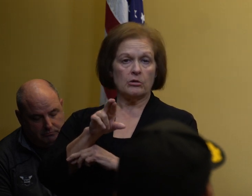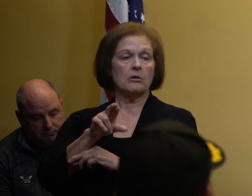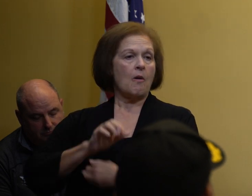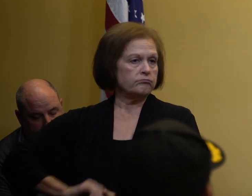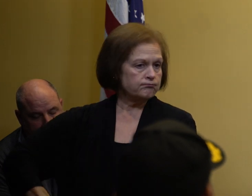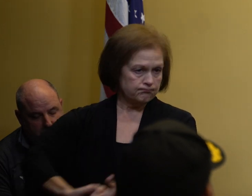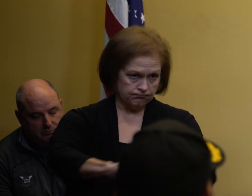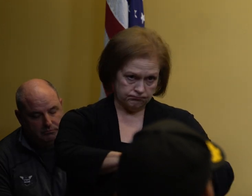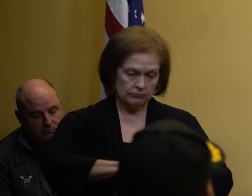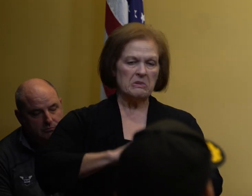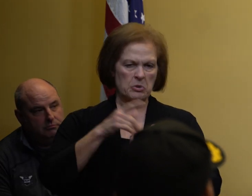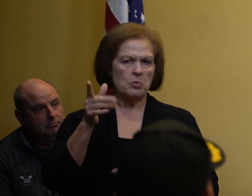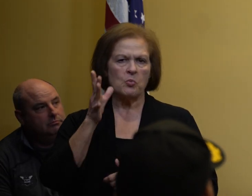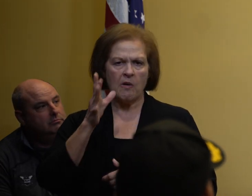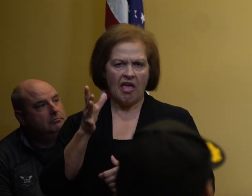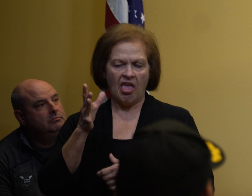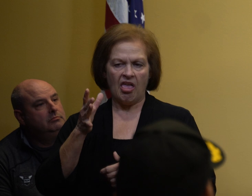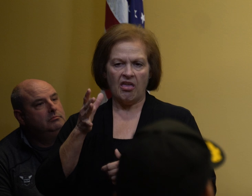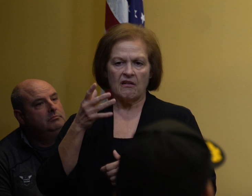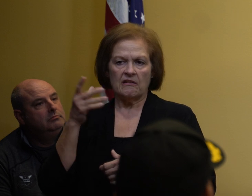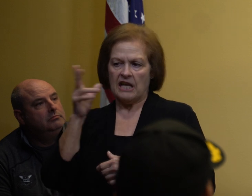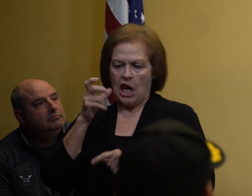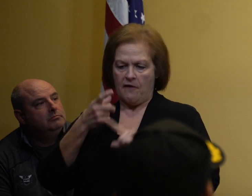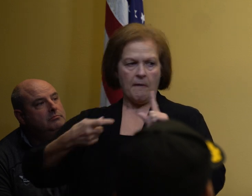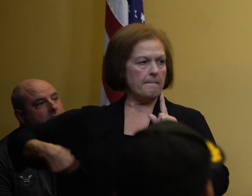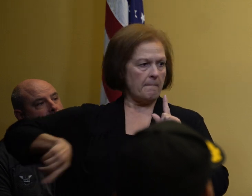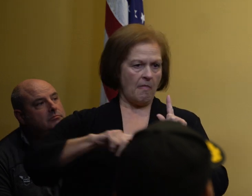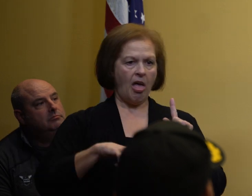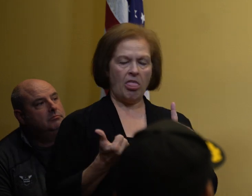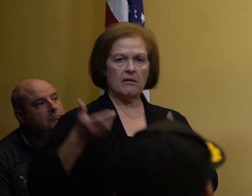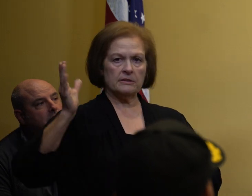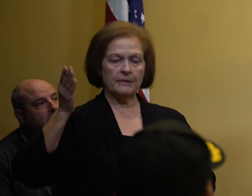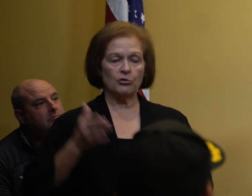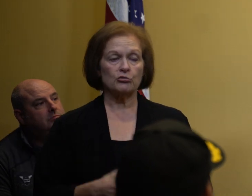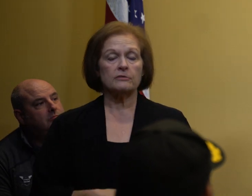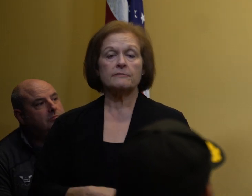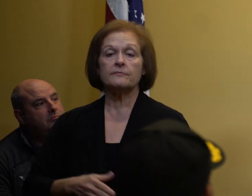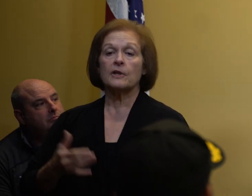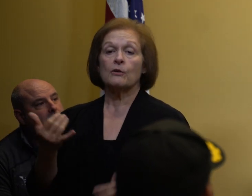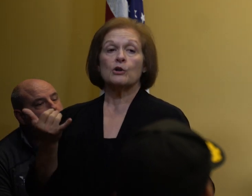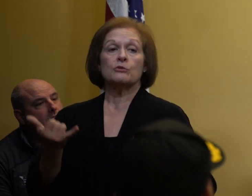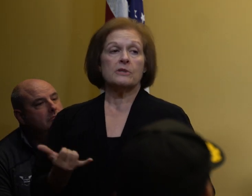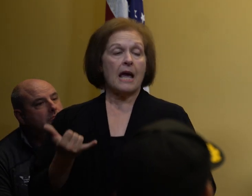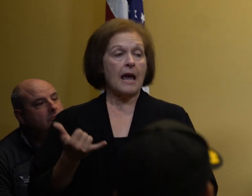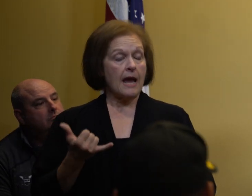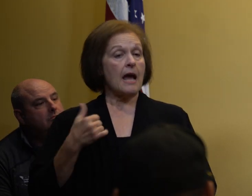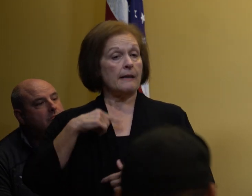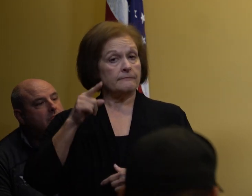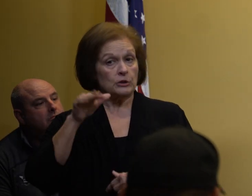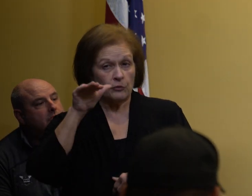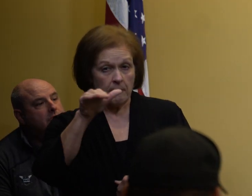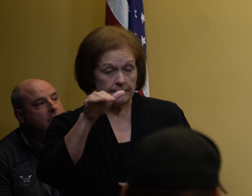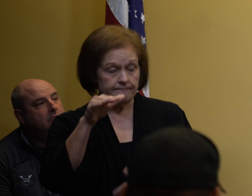run through this press conference as you normally do. Again, on today, it's just a real reminder,